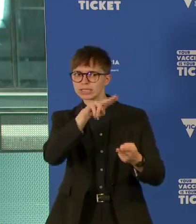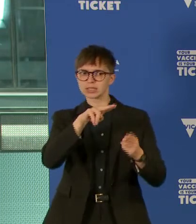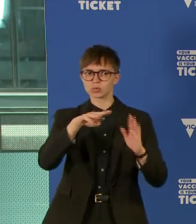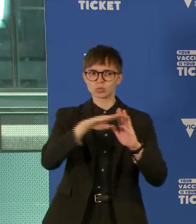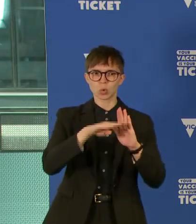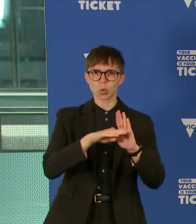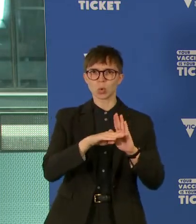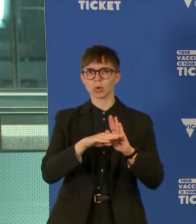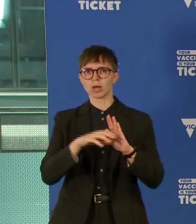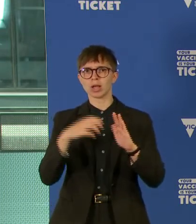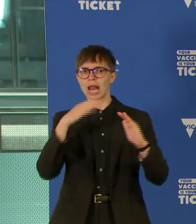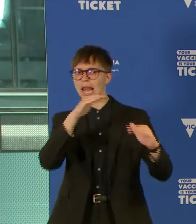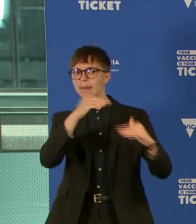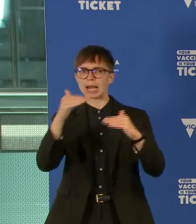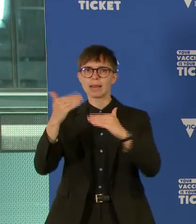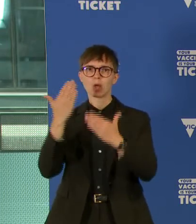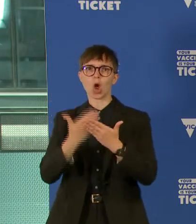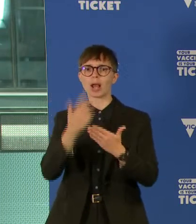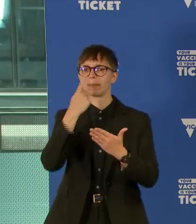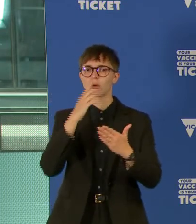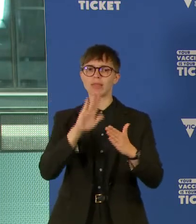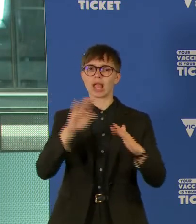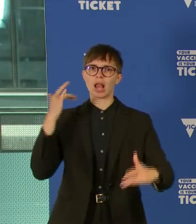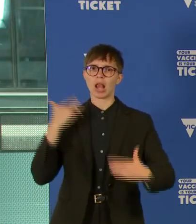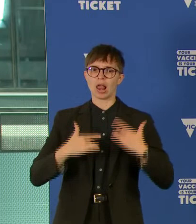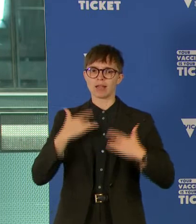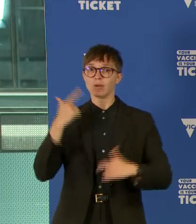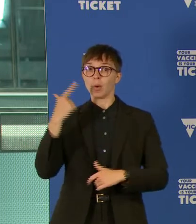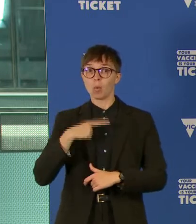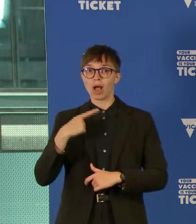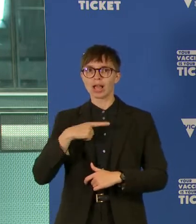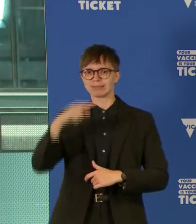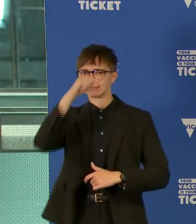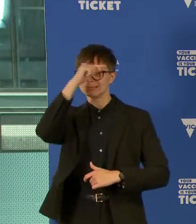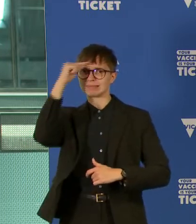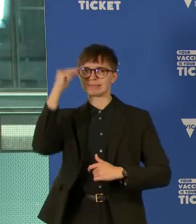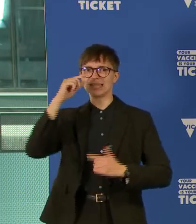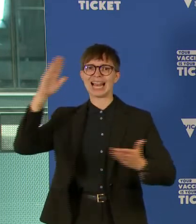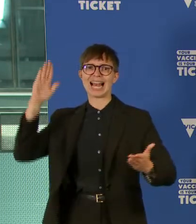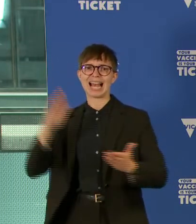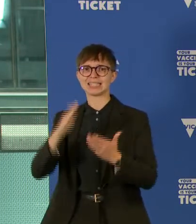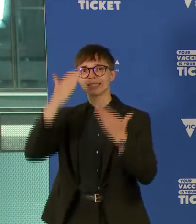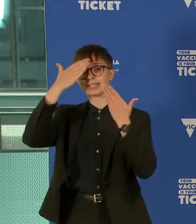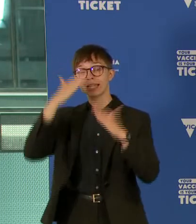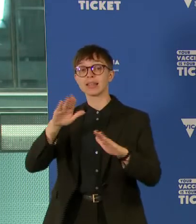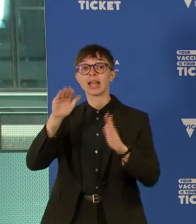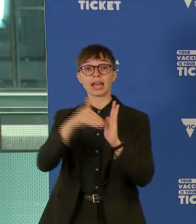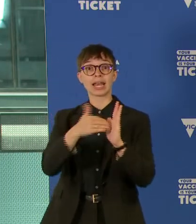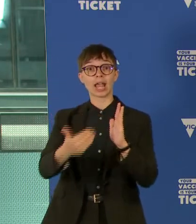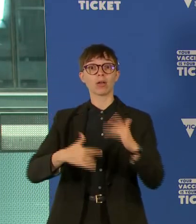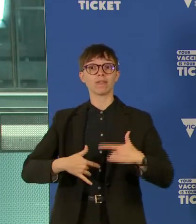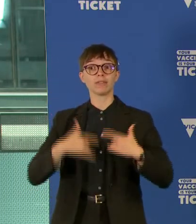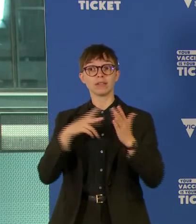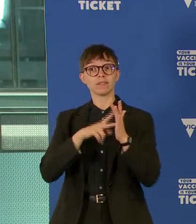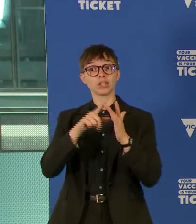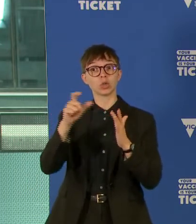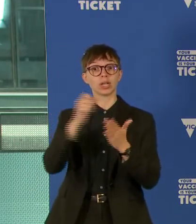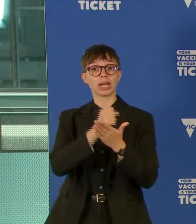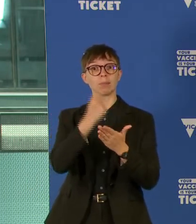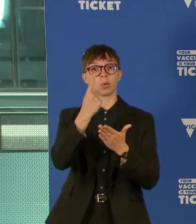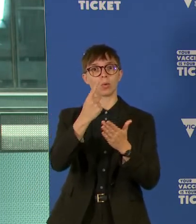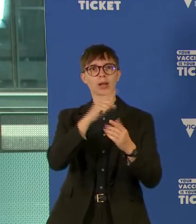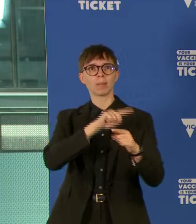Based on these world-leading levels of vaccination, we can take these safe, proportionate